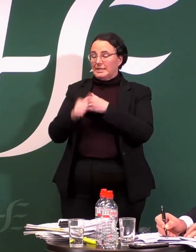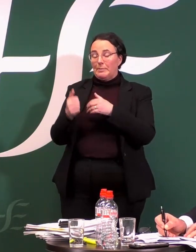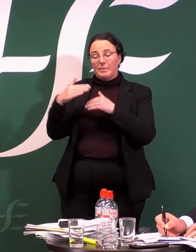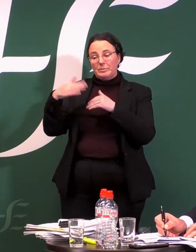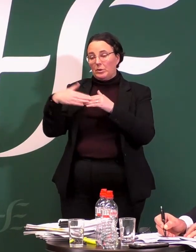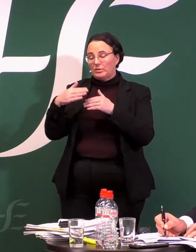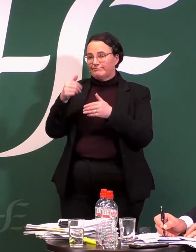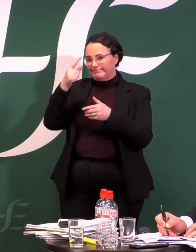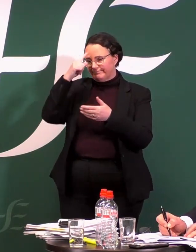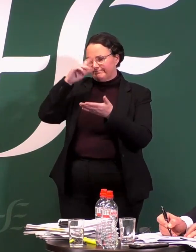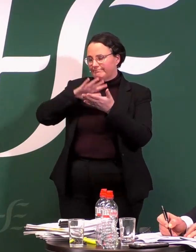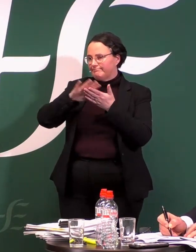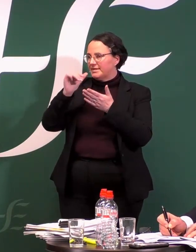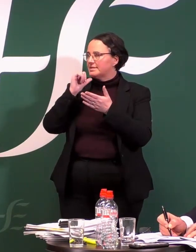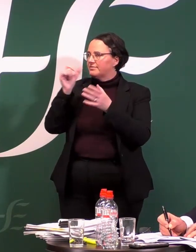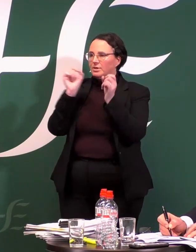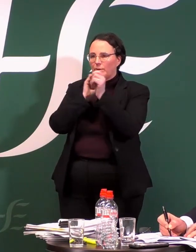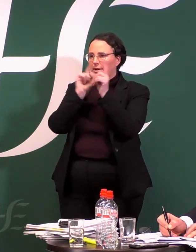of.